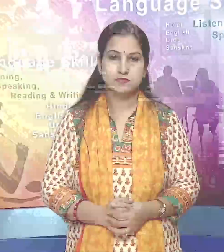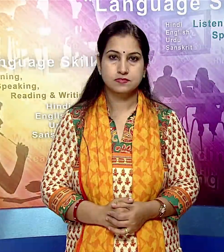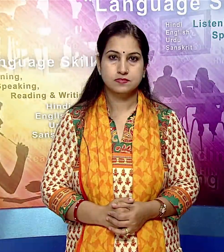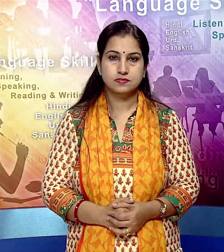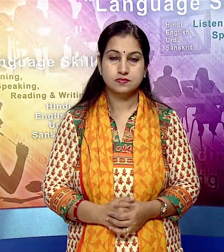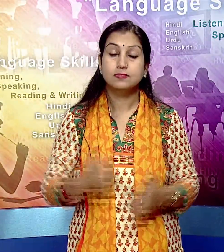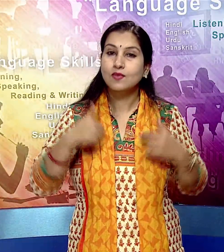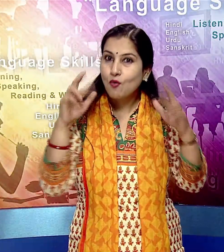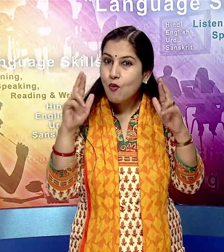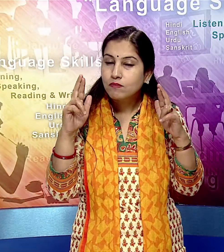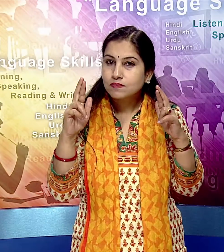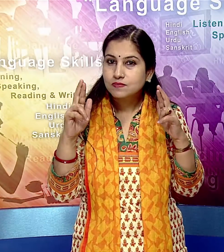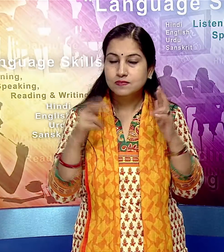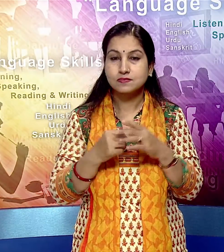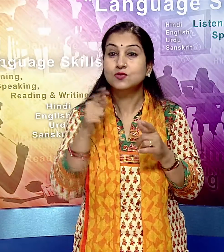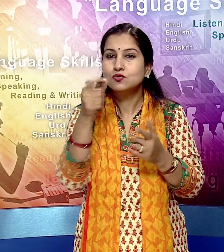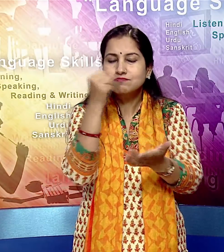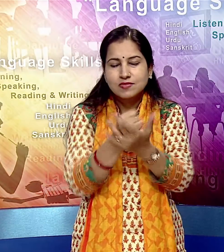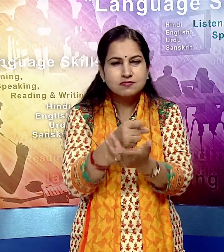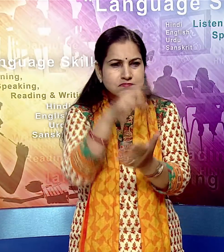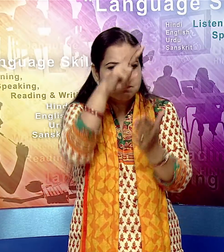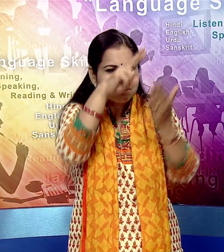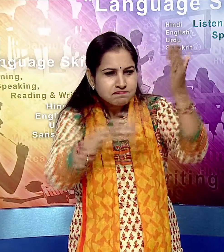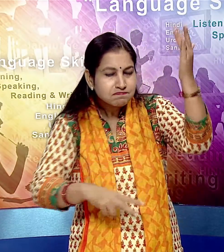I hope you must have understood the lesson 4,